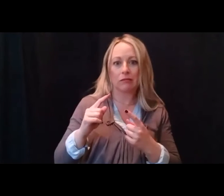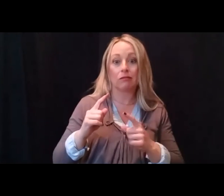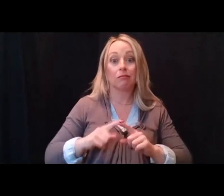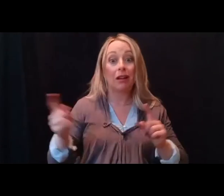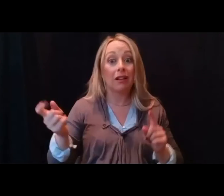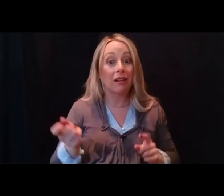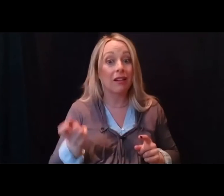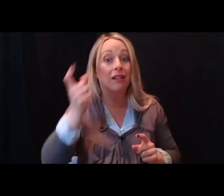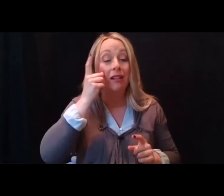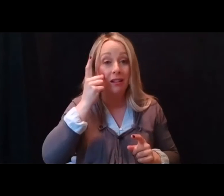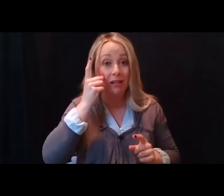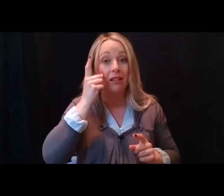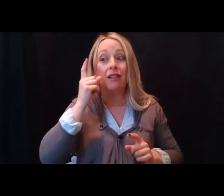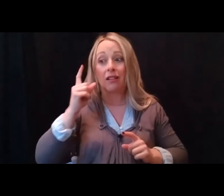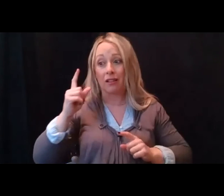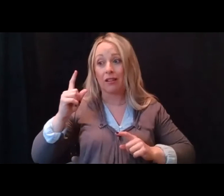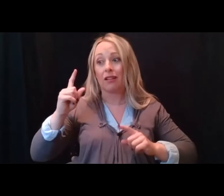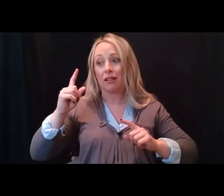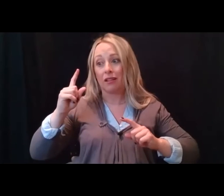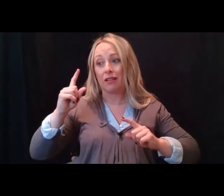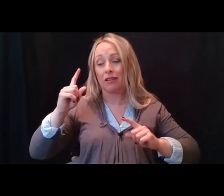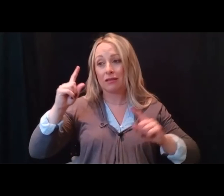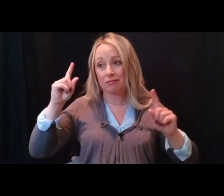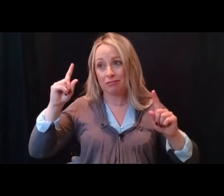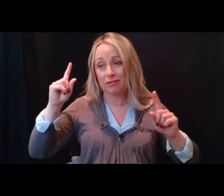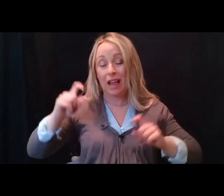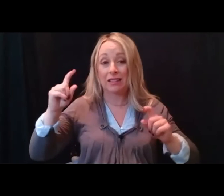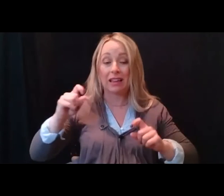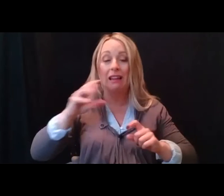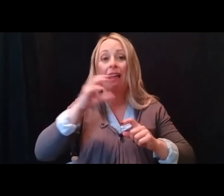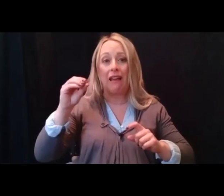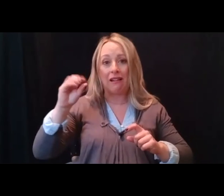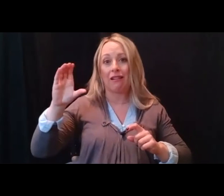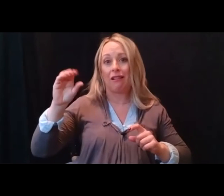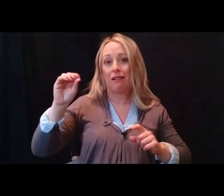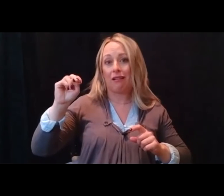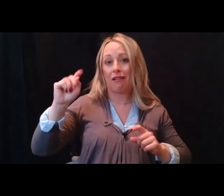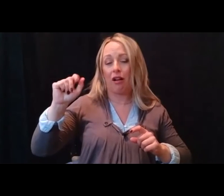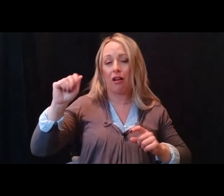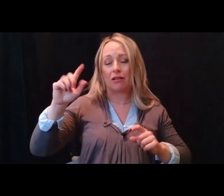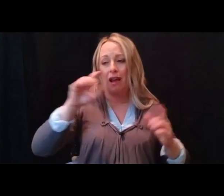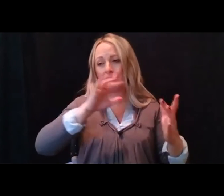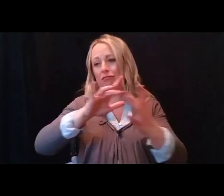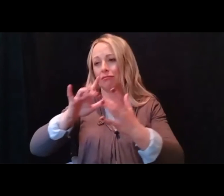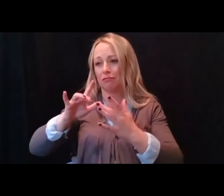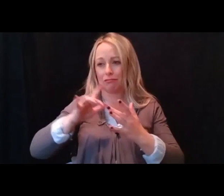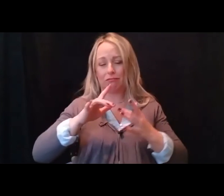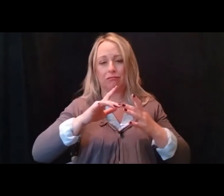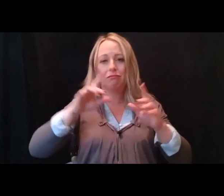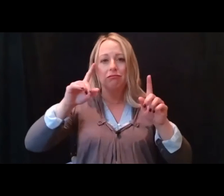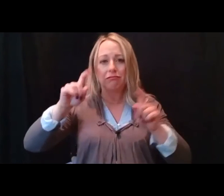that robust testing, continued contact tracing, and strong vaccination uptake together will be what ends this